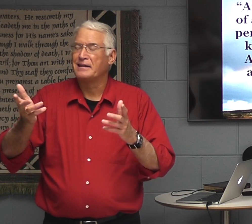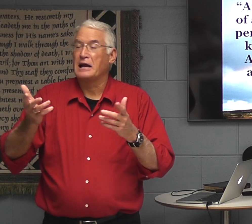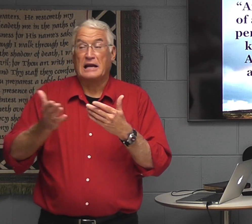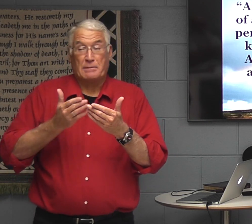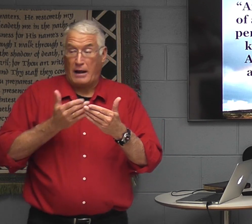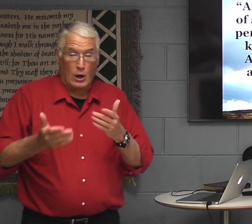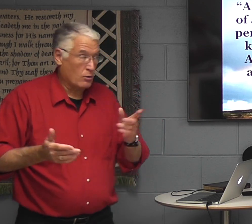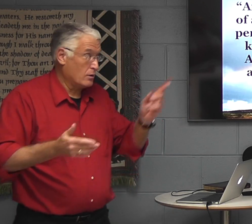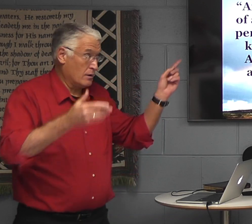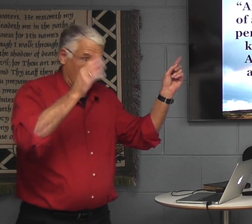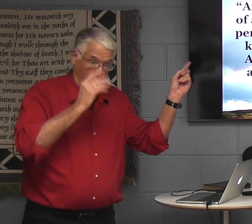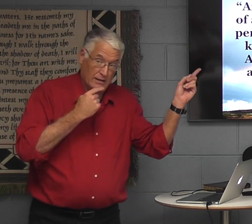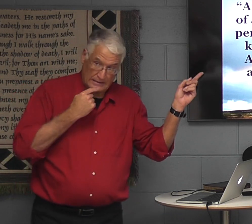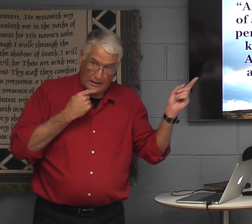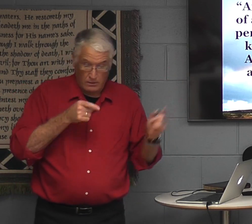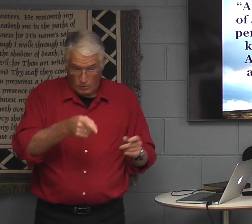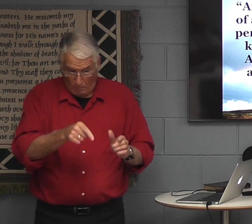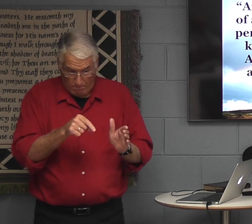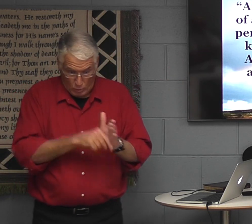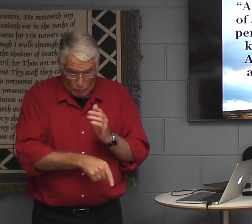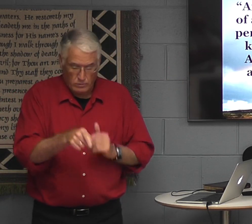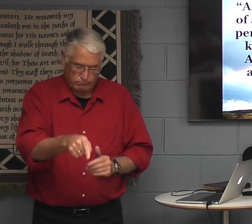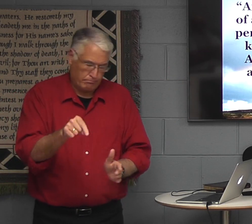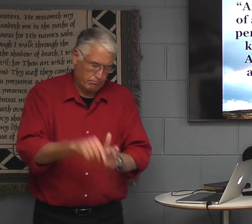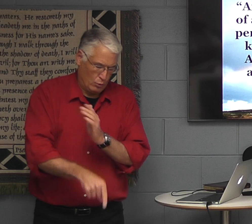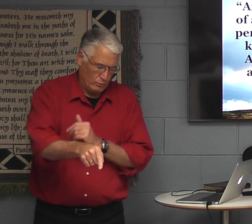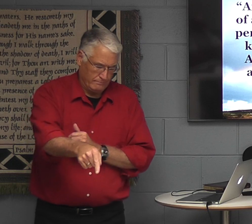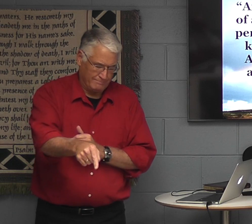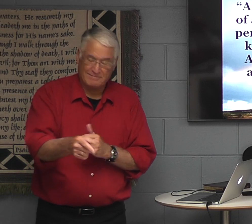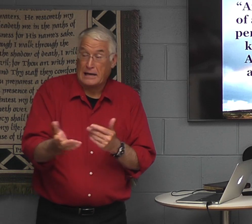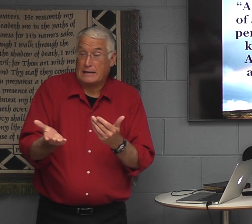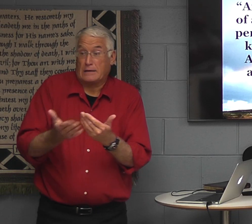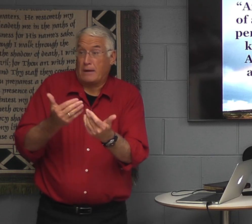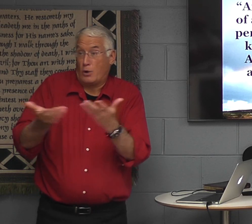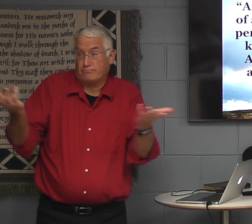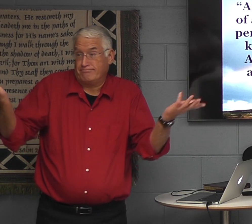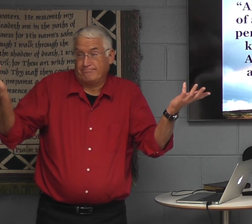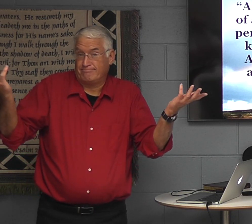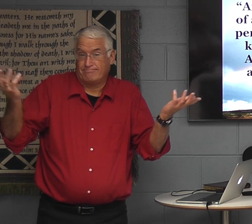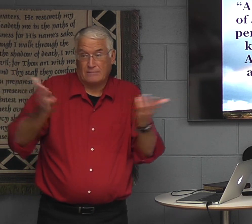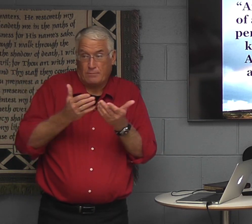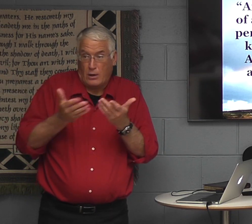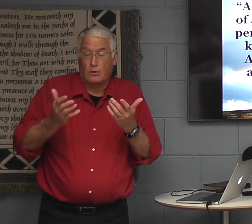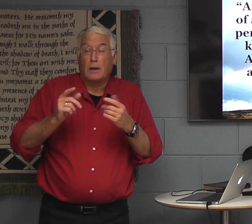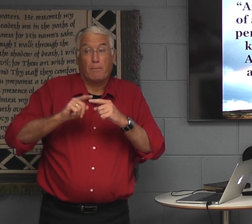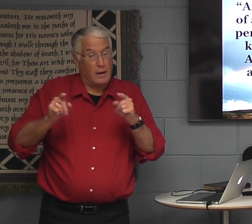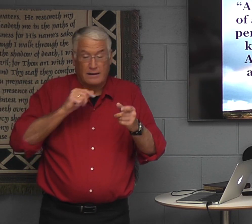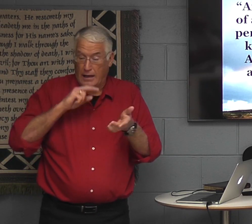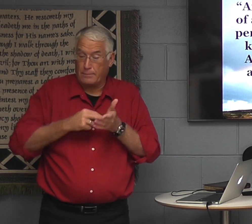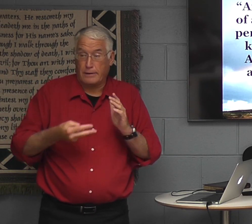Yeah, if they're not killed, they can become safe in prison, but it doesn't matter. This is what it says. If you murder someone, then you yourself will be murdered. It doesn't